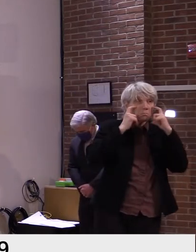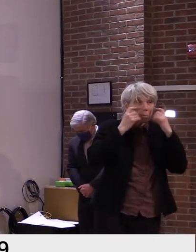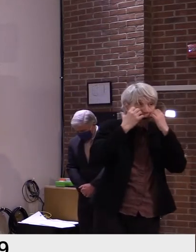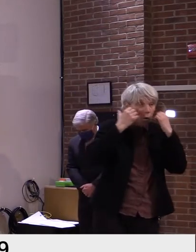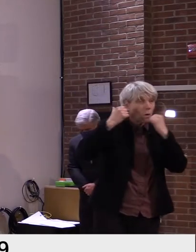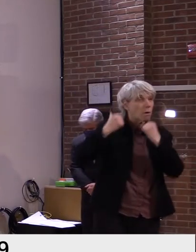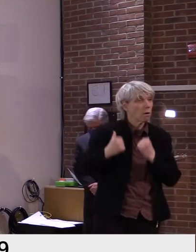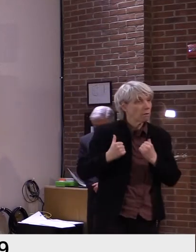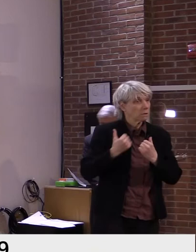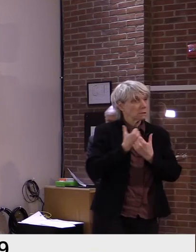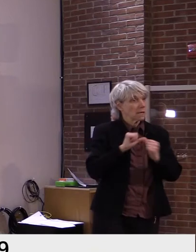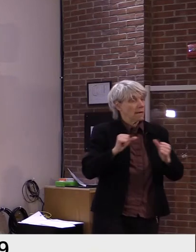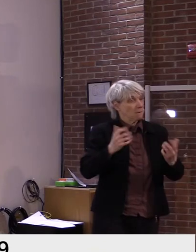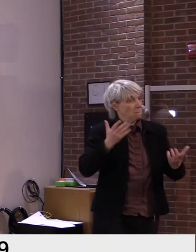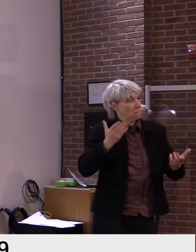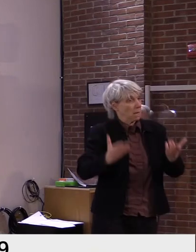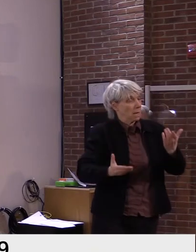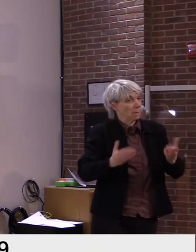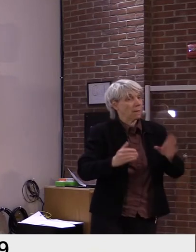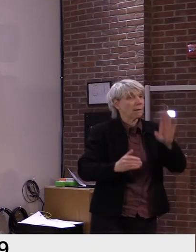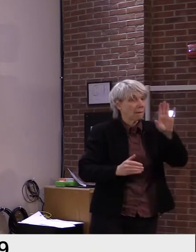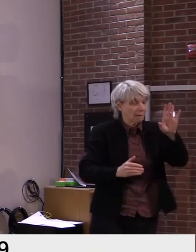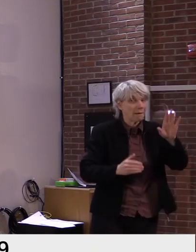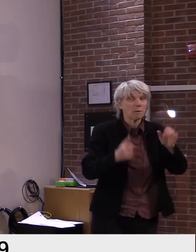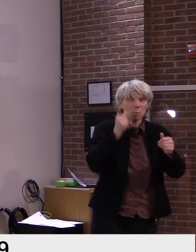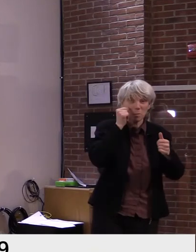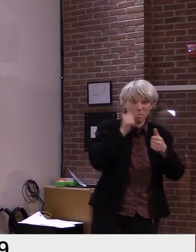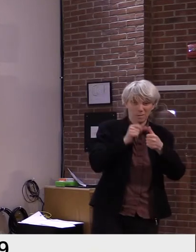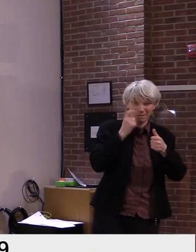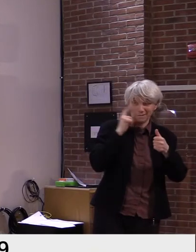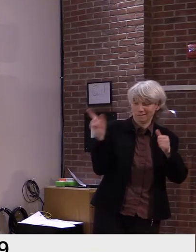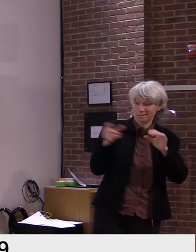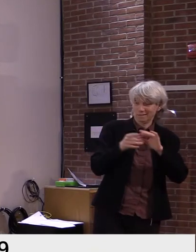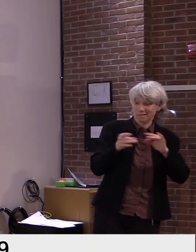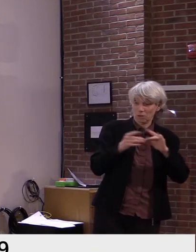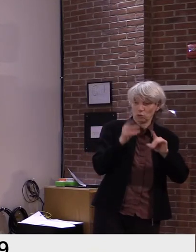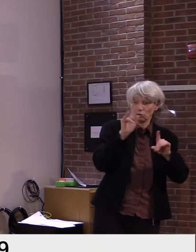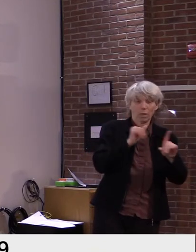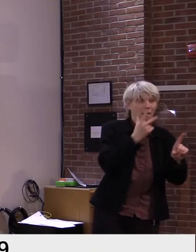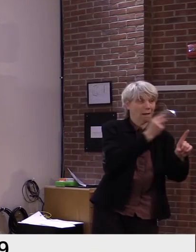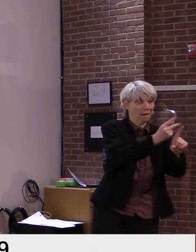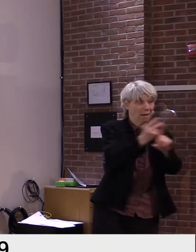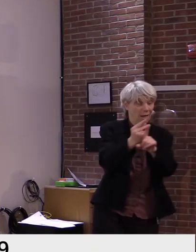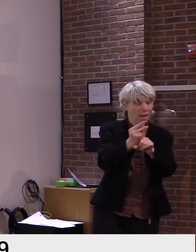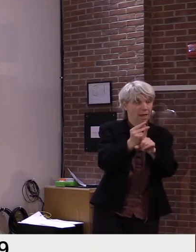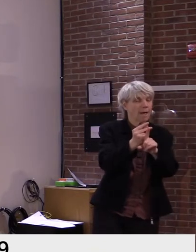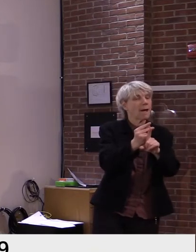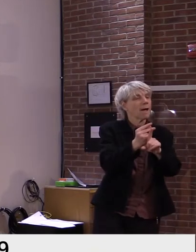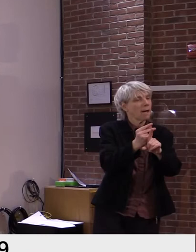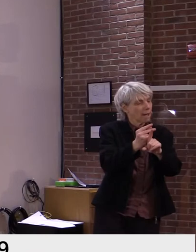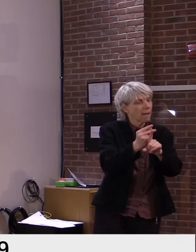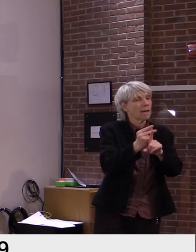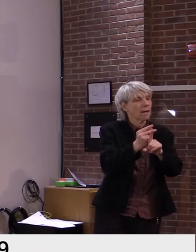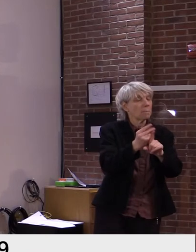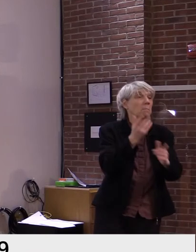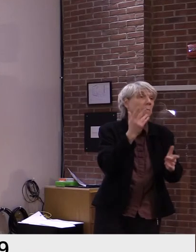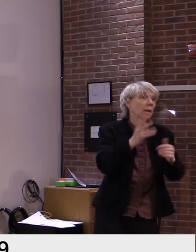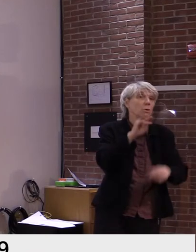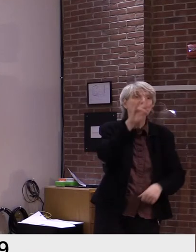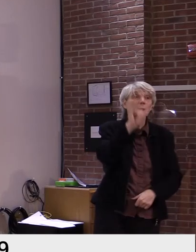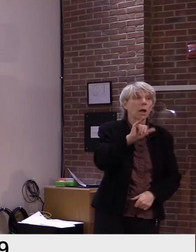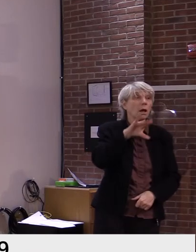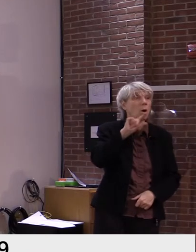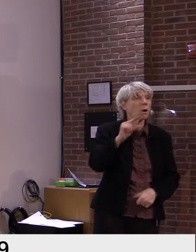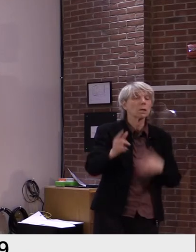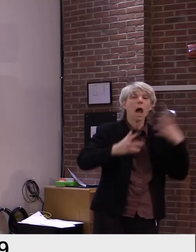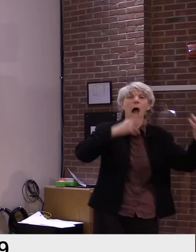dare say, though, that you're talking about July. We may find that that's a time when outdoor masking is not